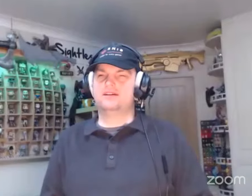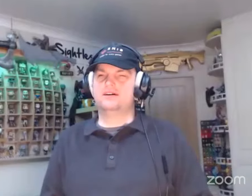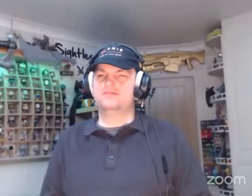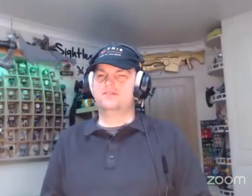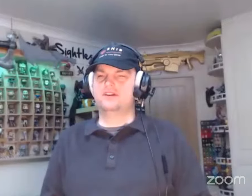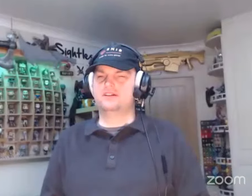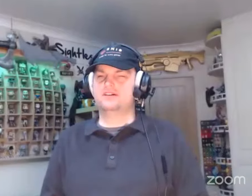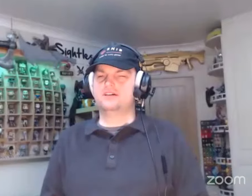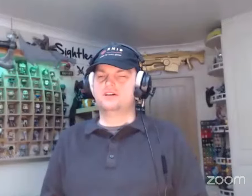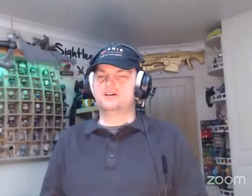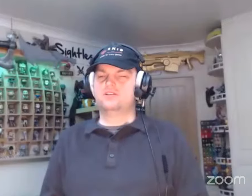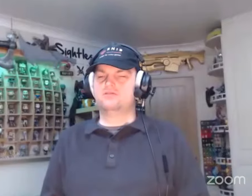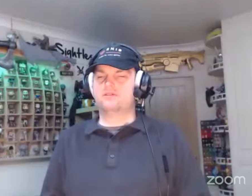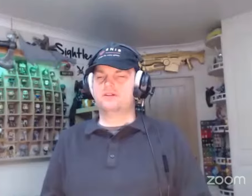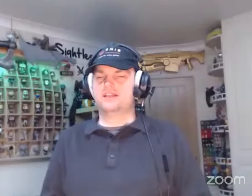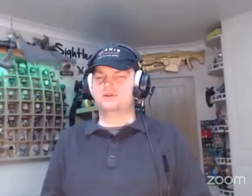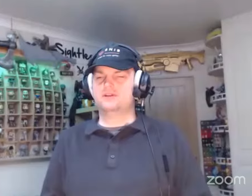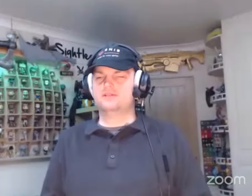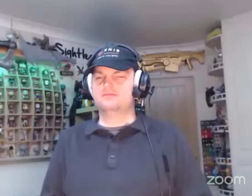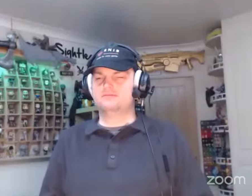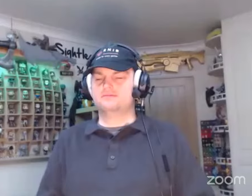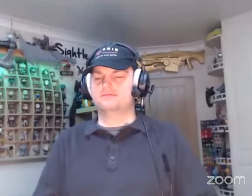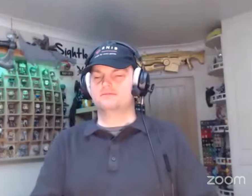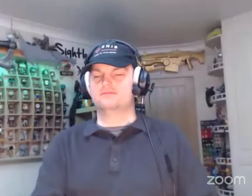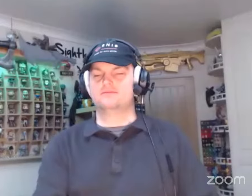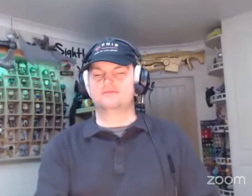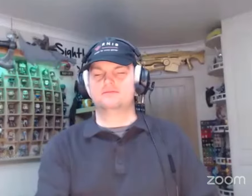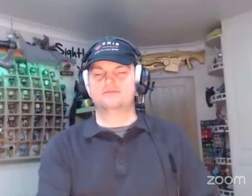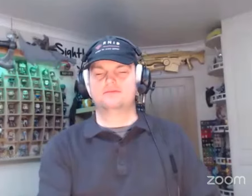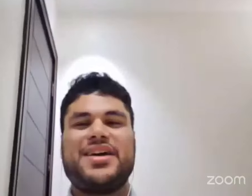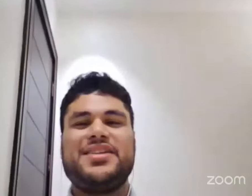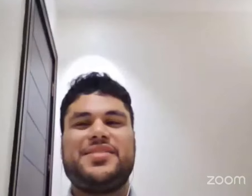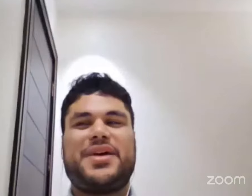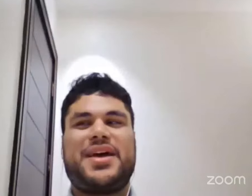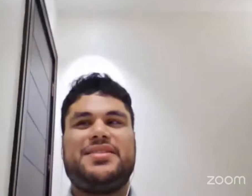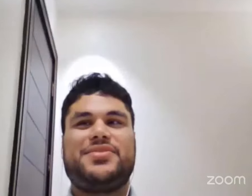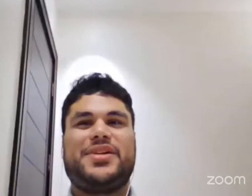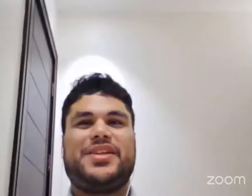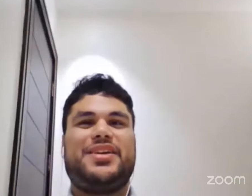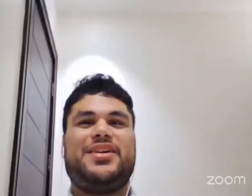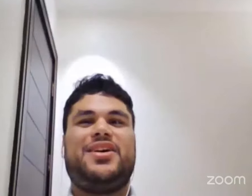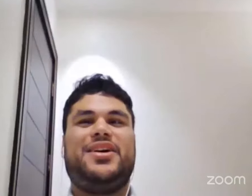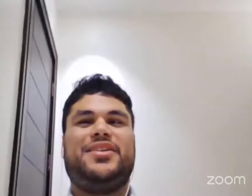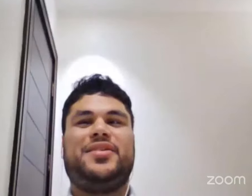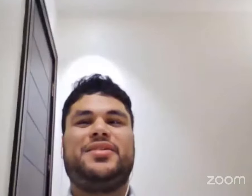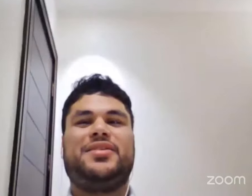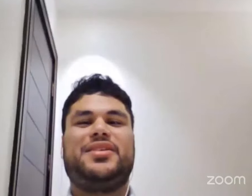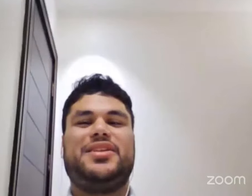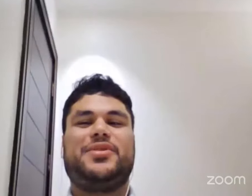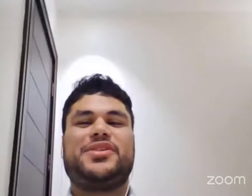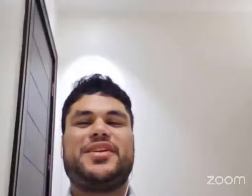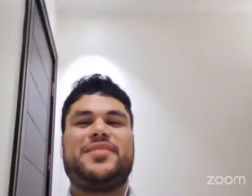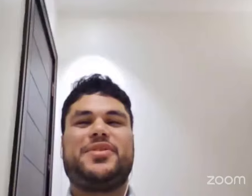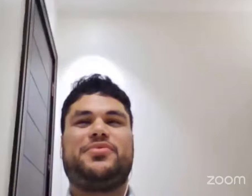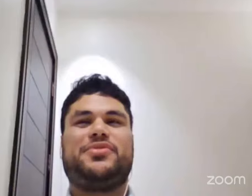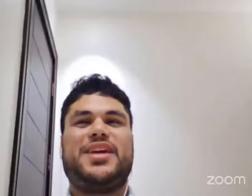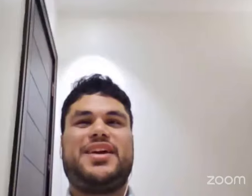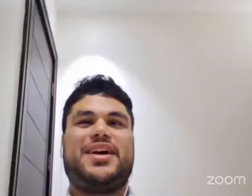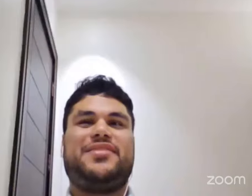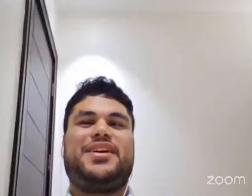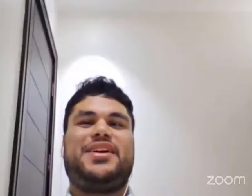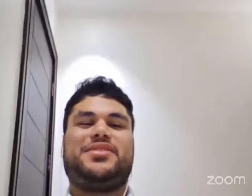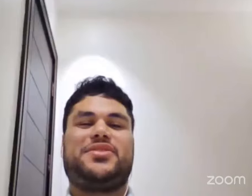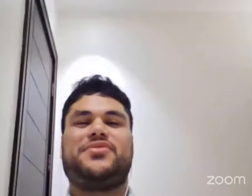anybody can feel free to throw in on this one. So it kind of depends really on, we're talking about